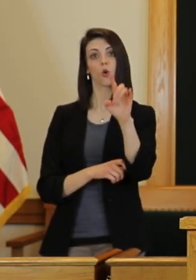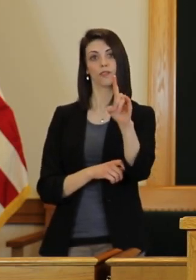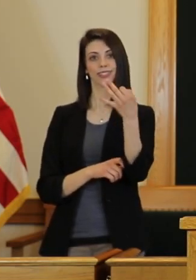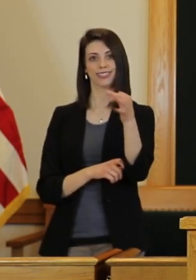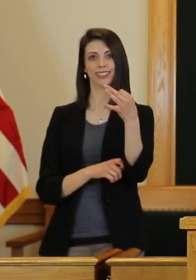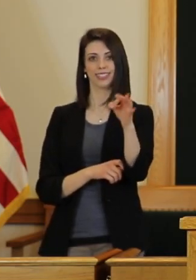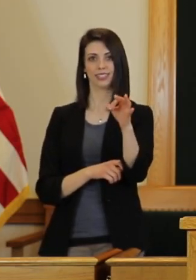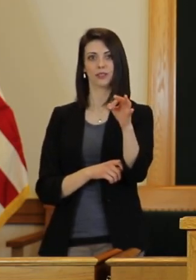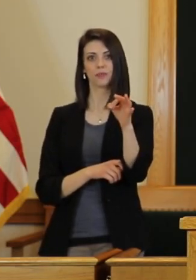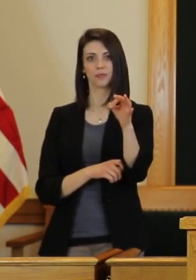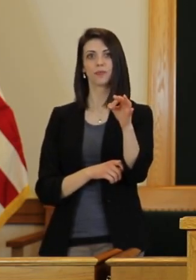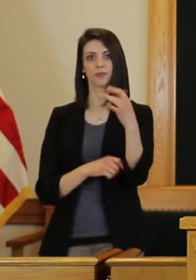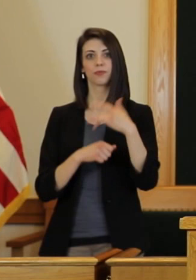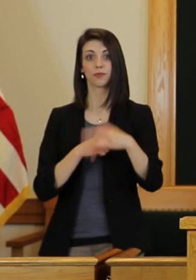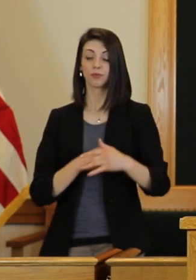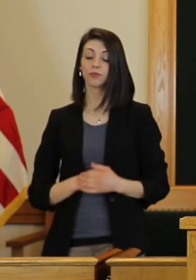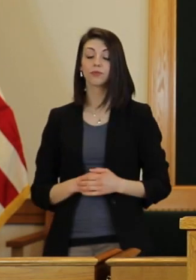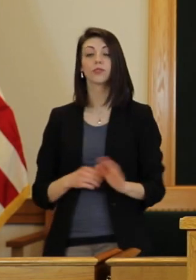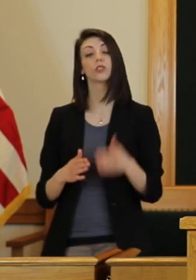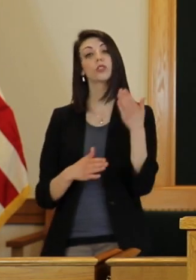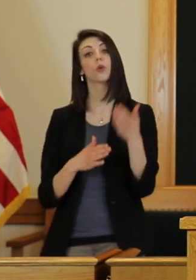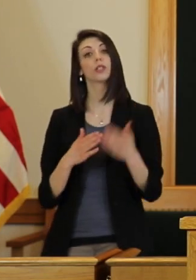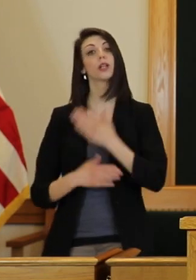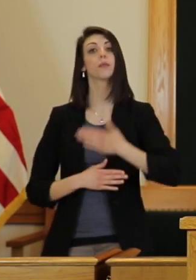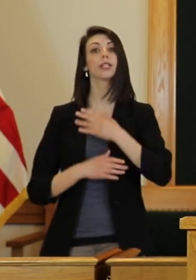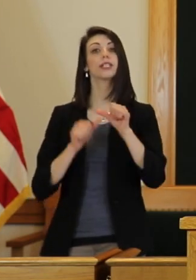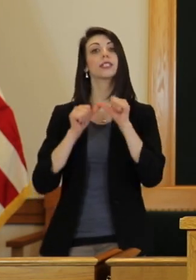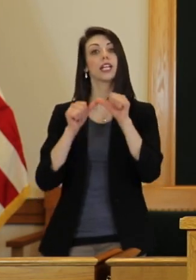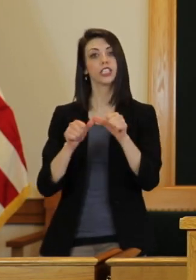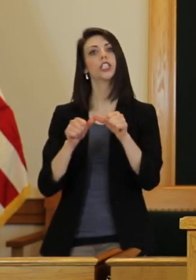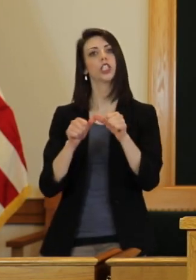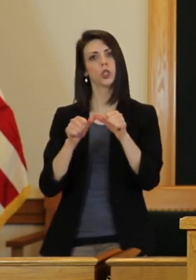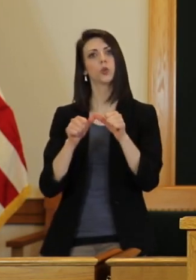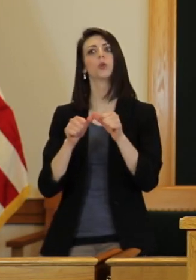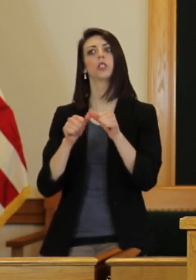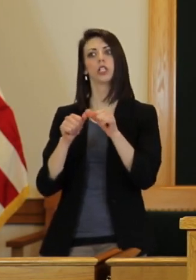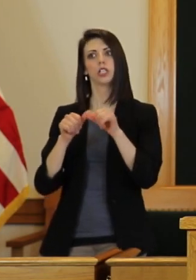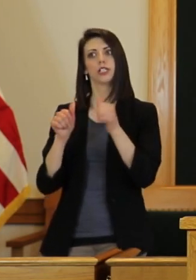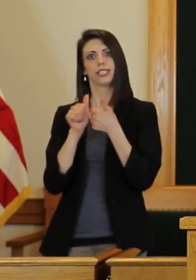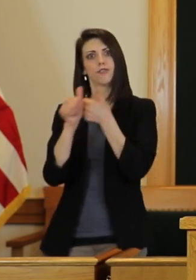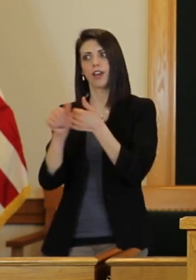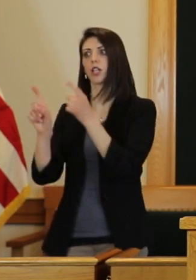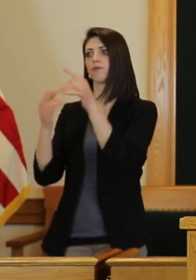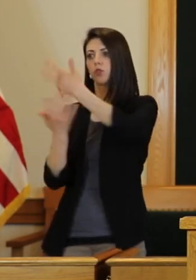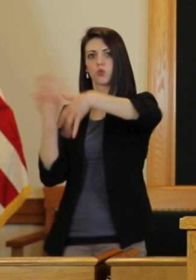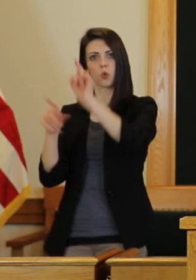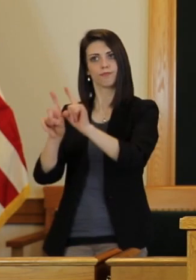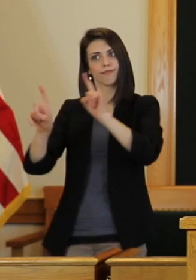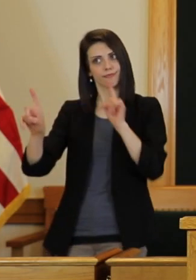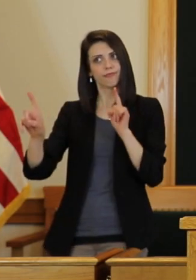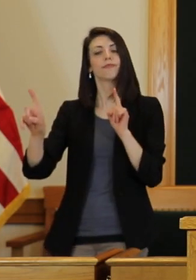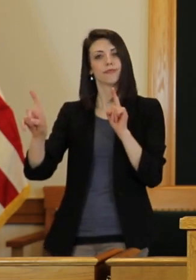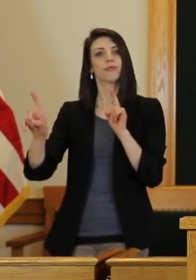health.oswegocounty.com/COVID-19. In closing, I ask you to please continue to practice social distancing and monitor reliable sources